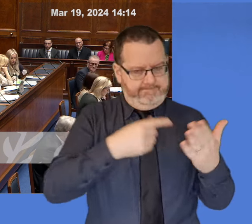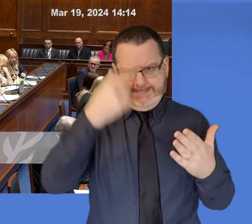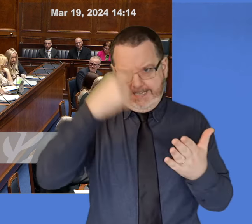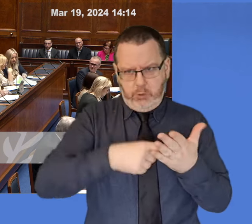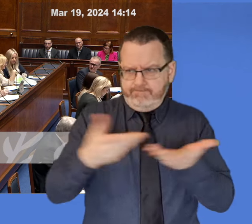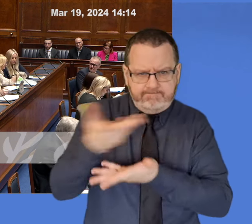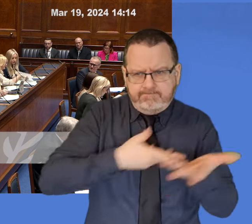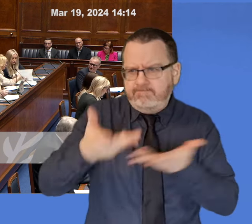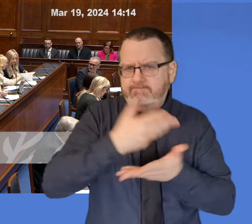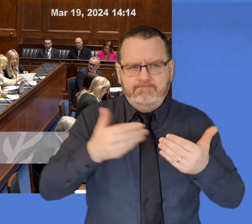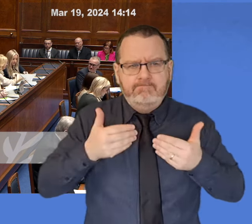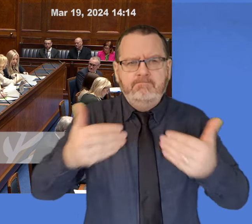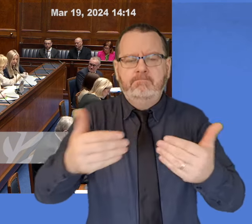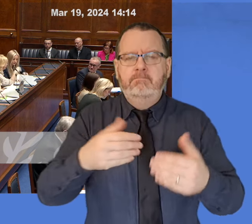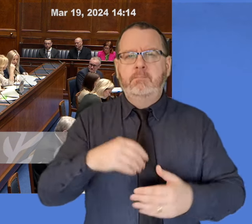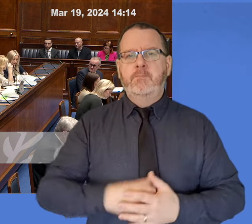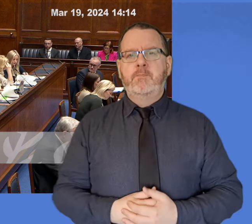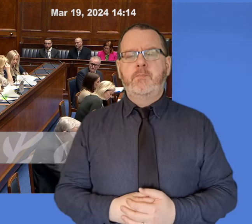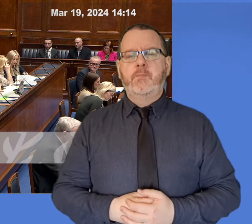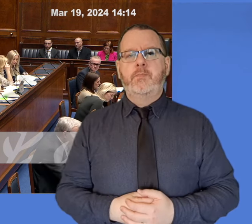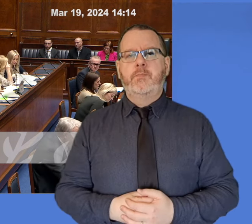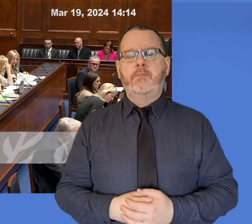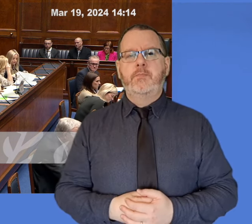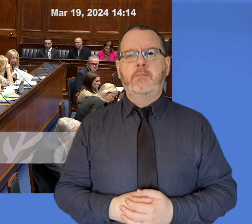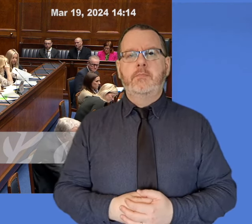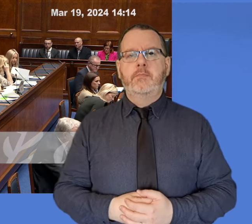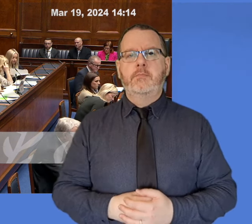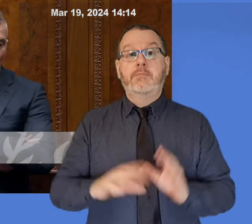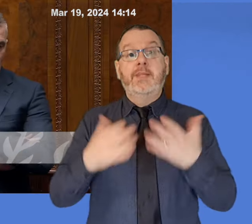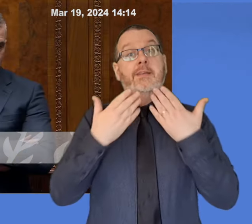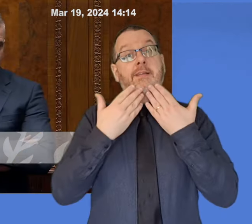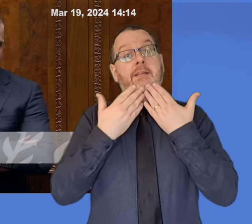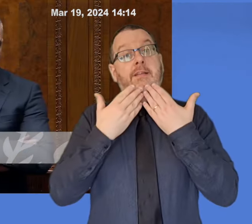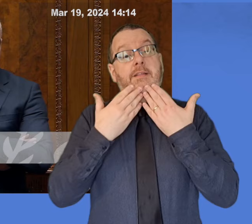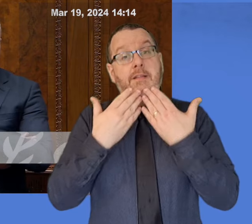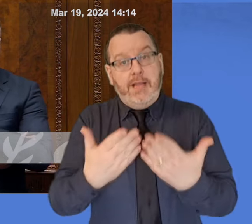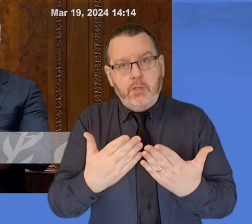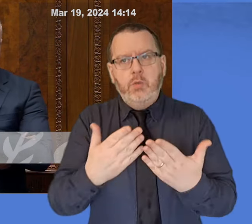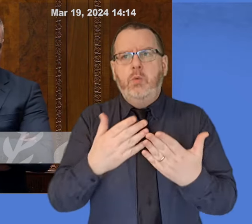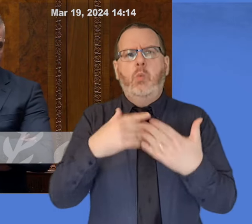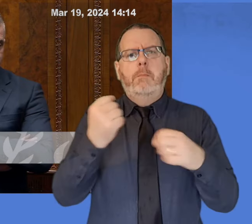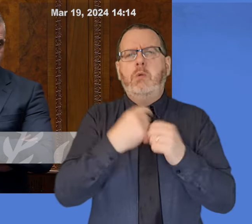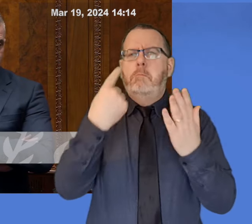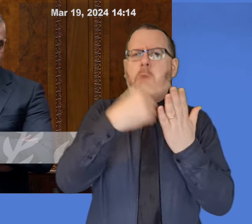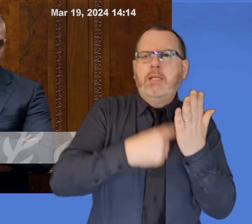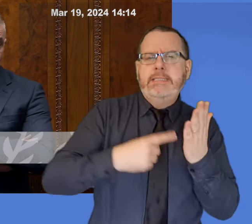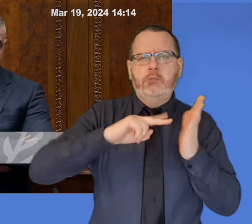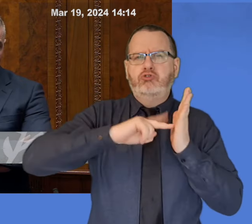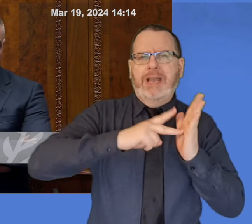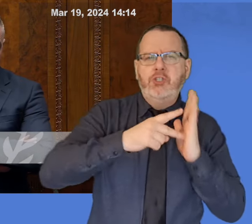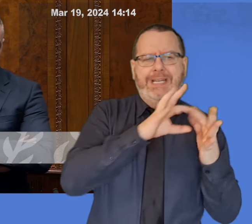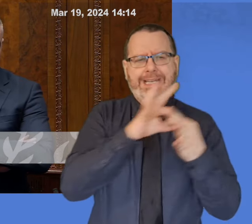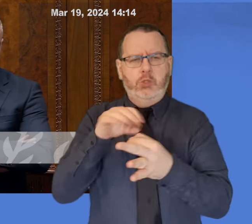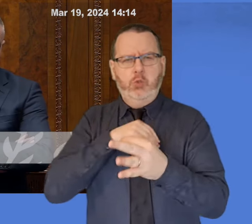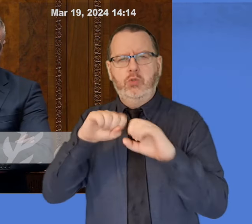Thank you, Minister. Policy and strategy around social enterprise. Will you give greater consideration to